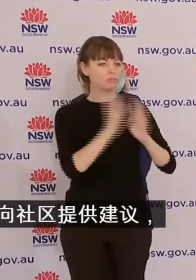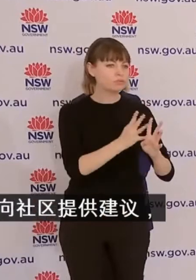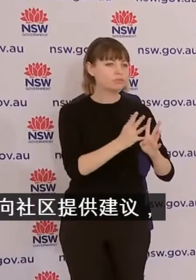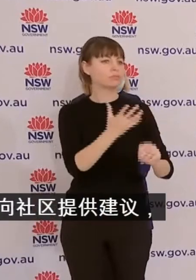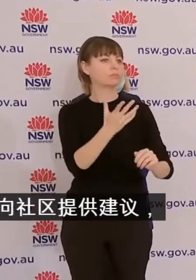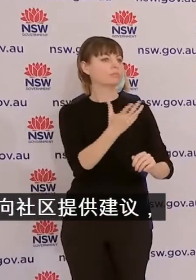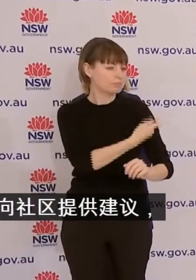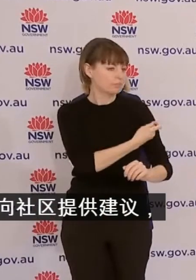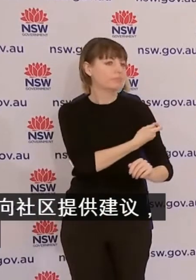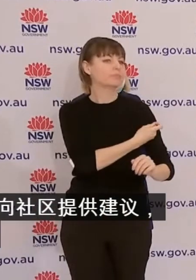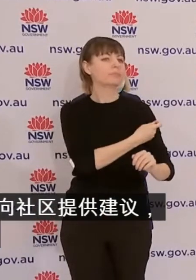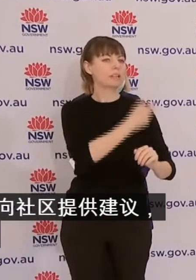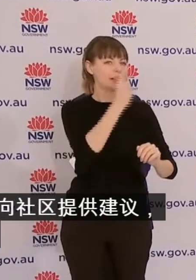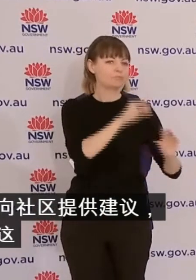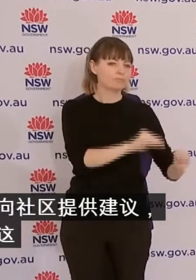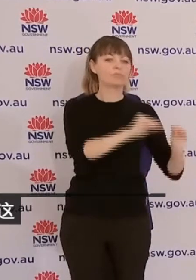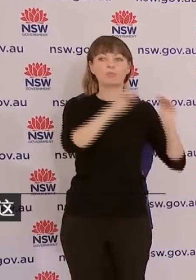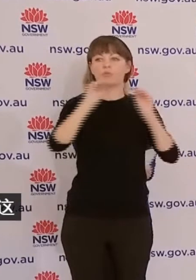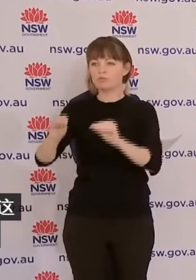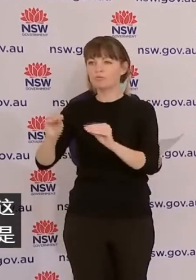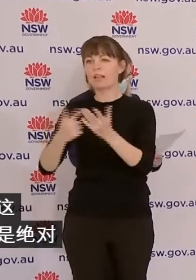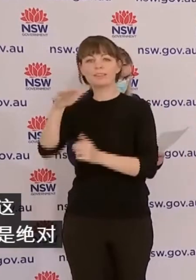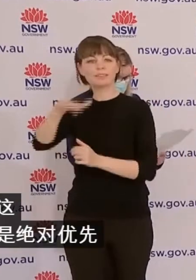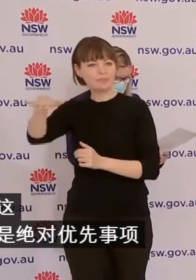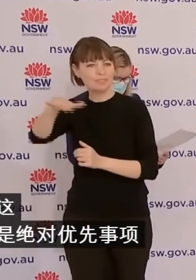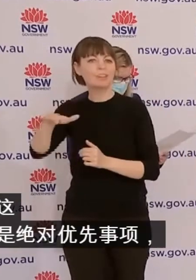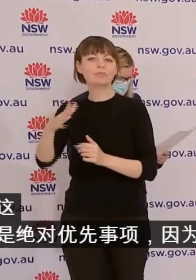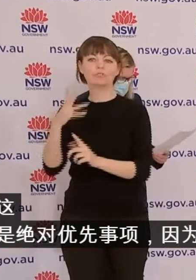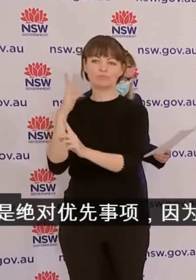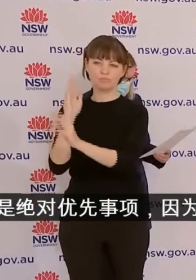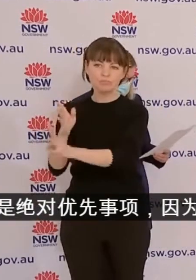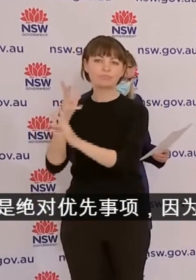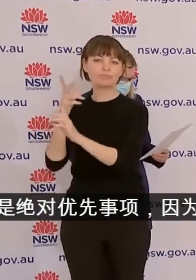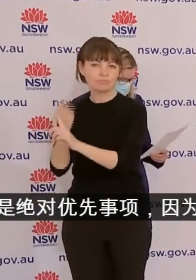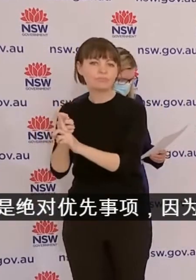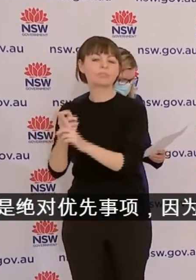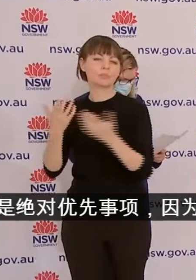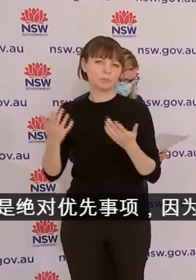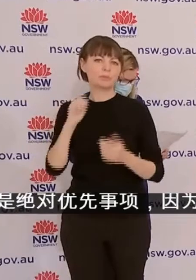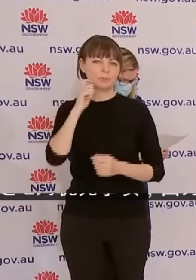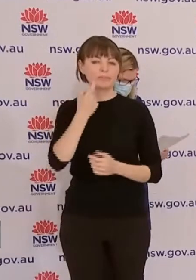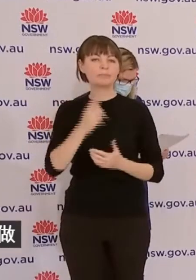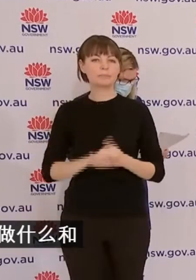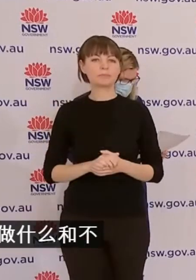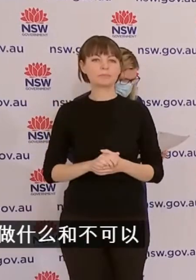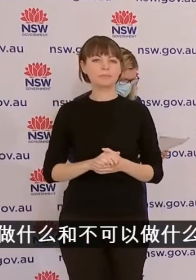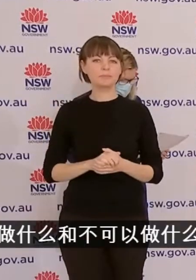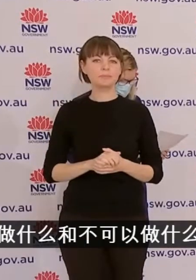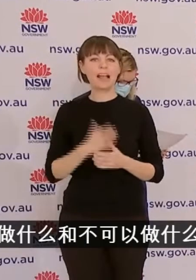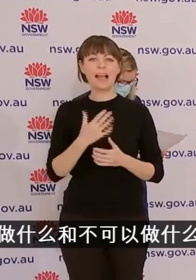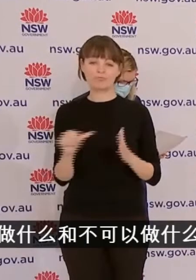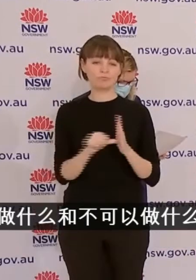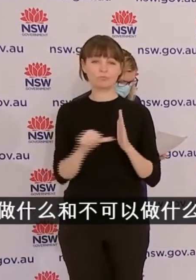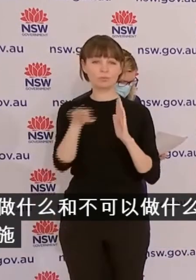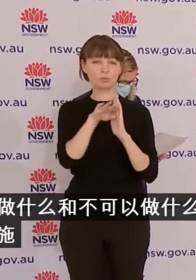to the community. So please know that that is an absolute priority for us, because in addition to the strict rules we have about what people can and can't